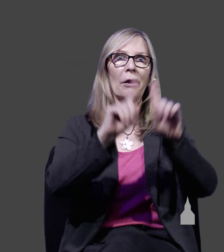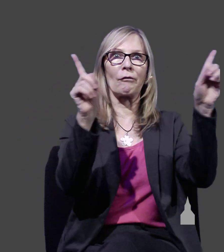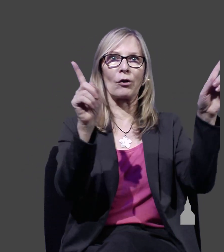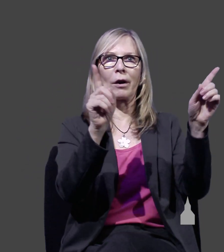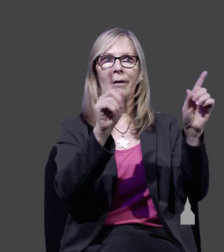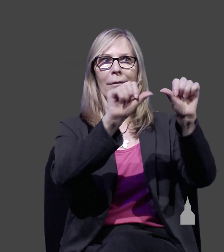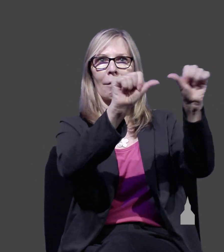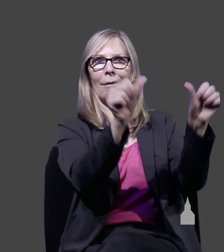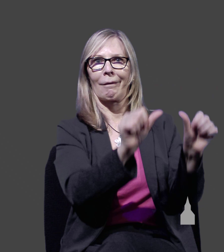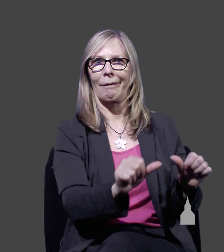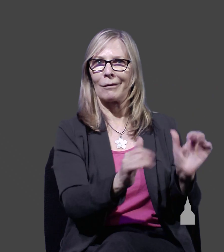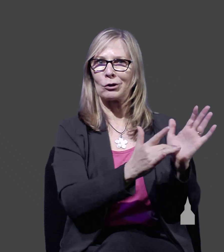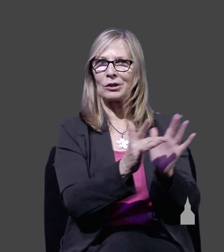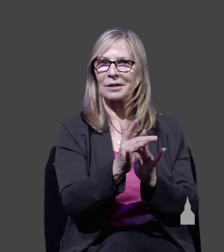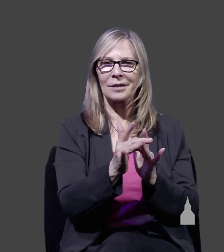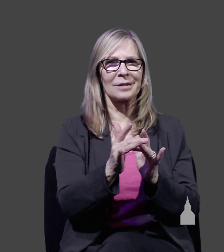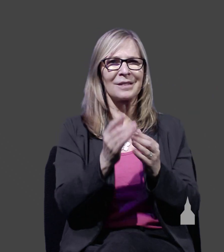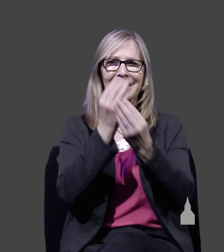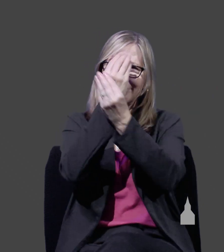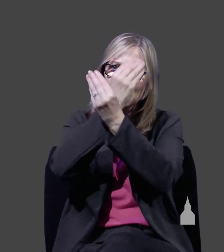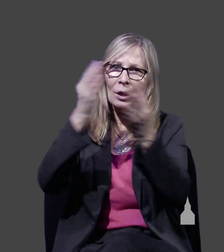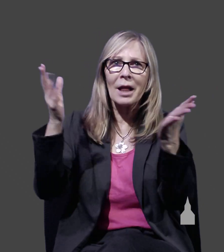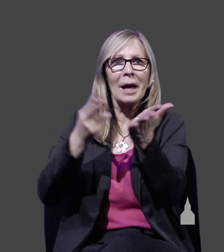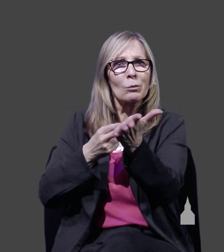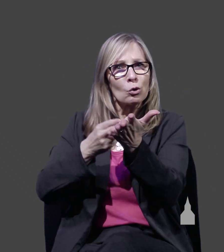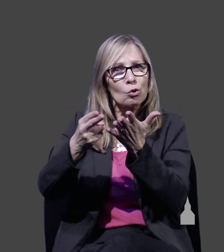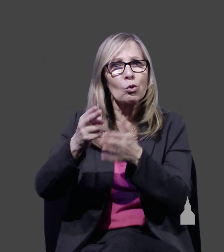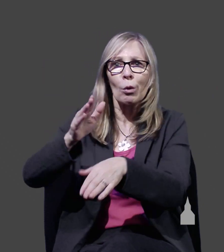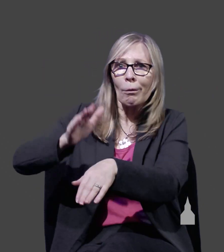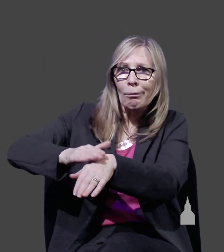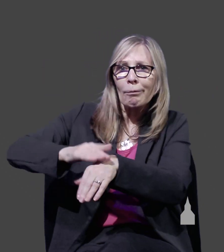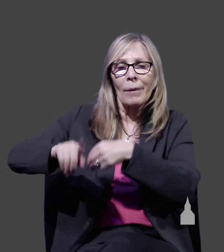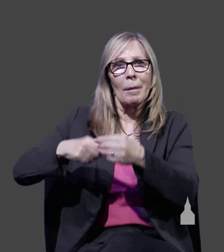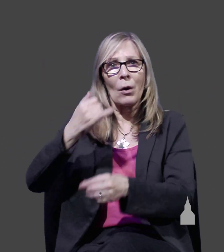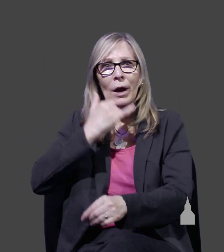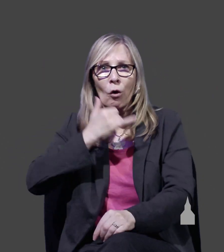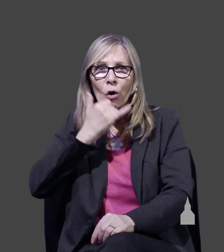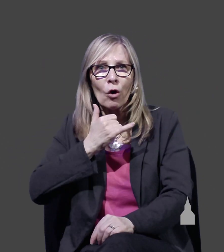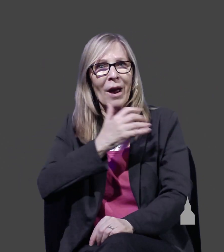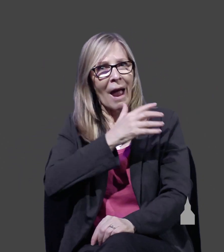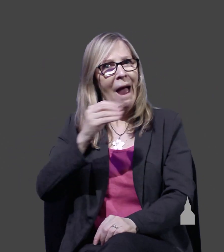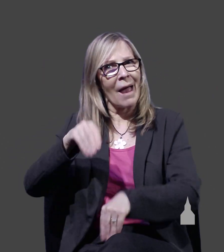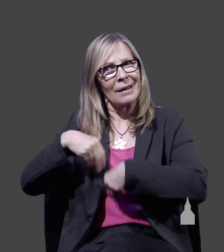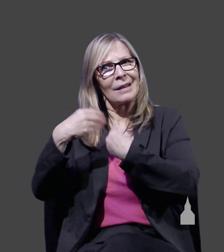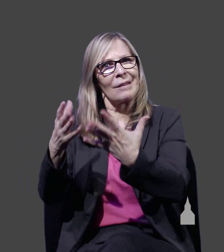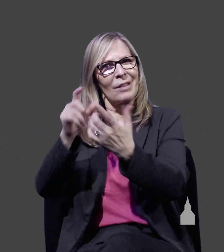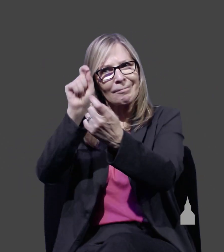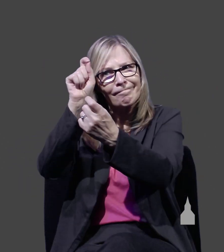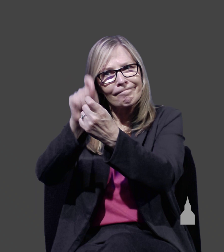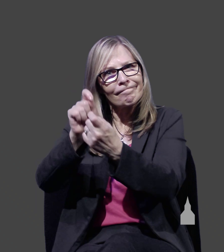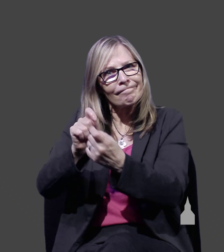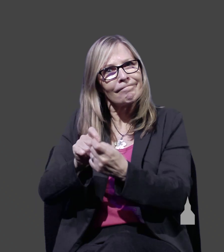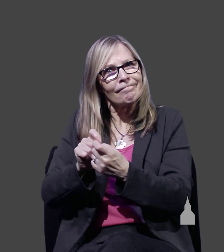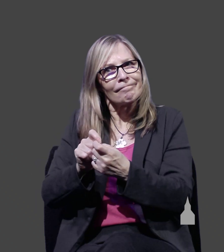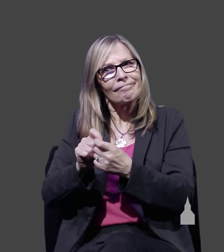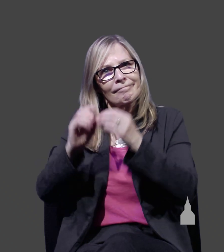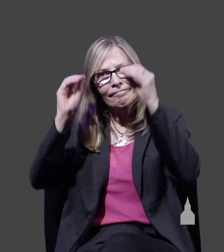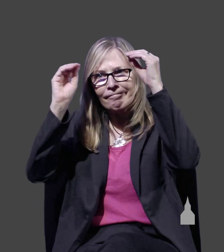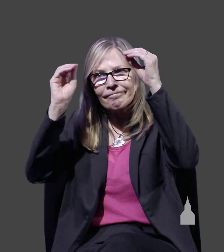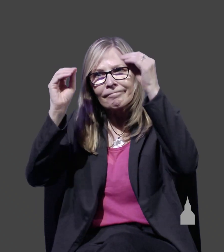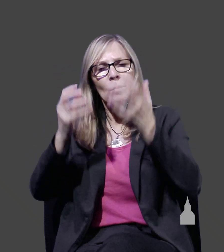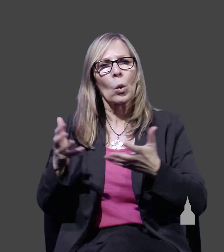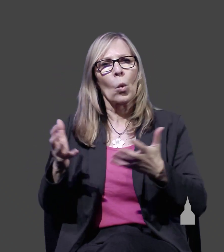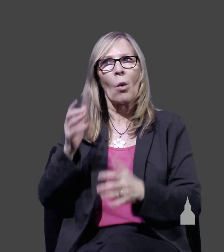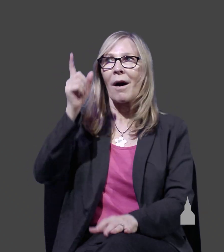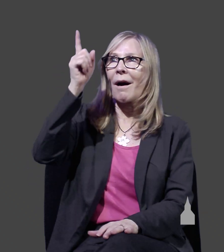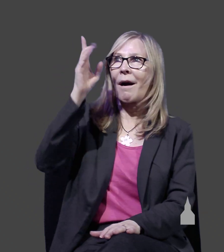He's proclaimed truth. He's warned them about error, and he's giving them very detailed and practical instruction on what God expects